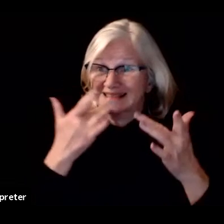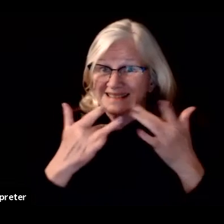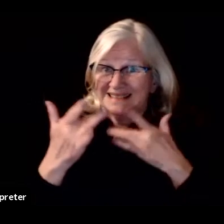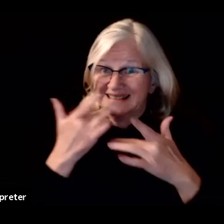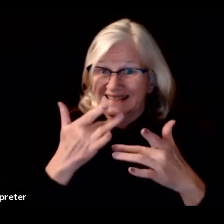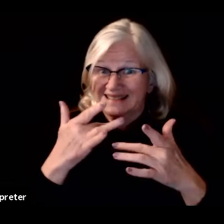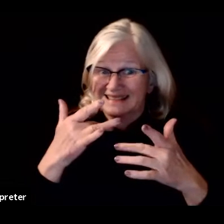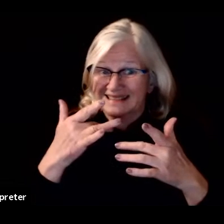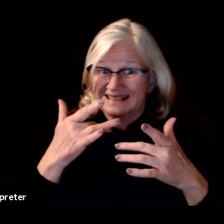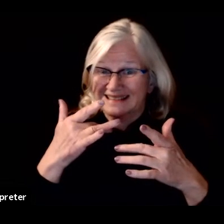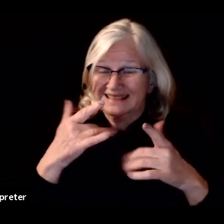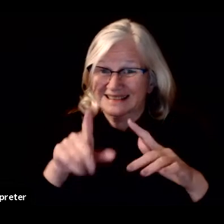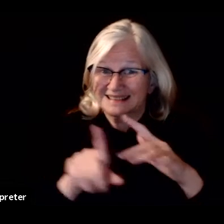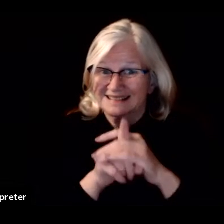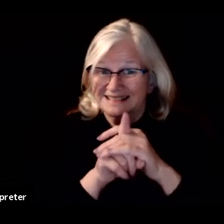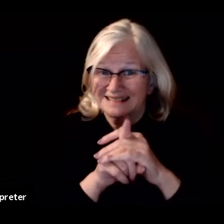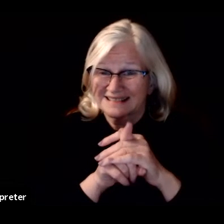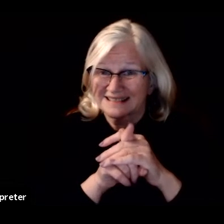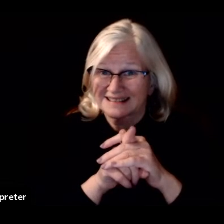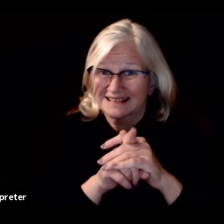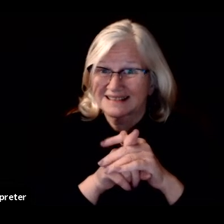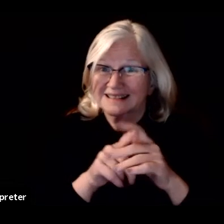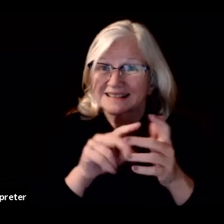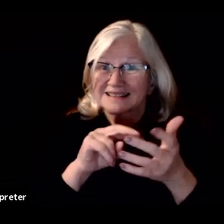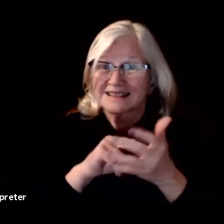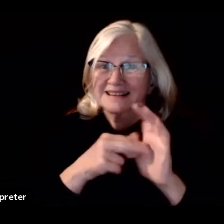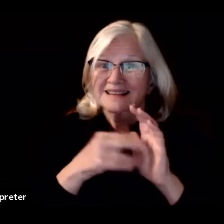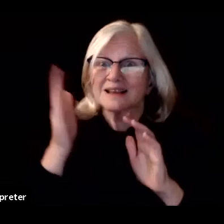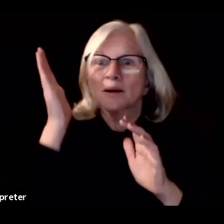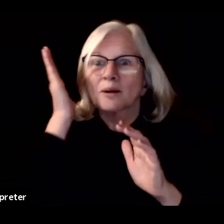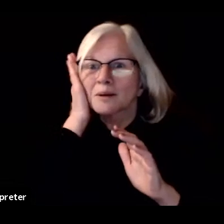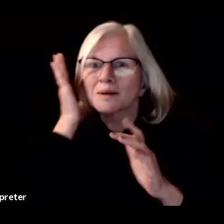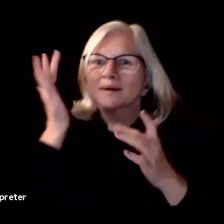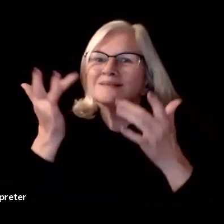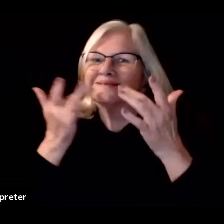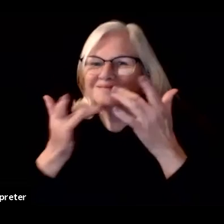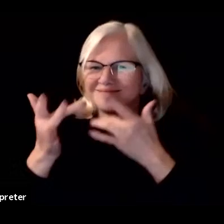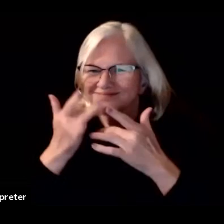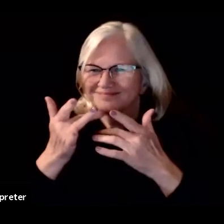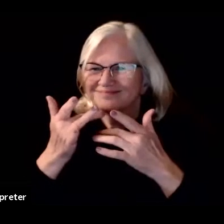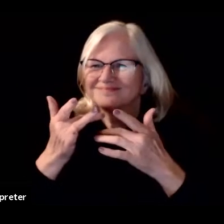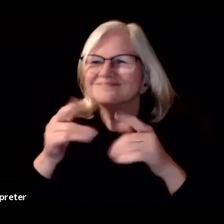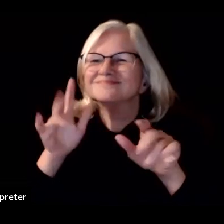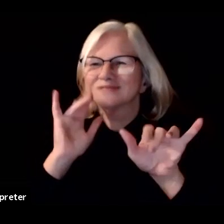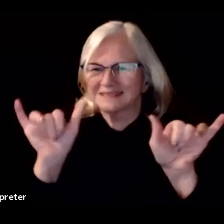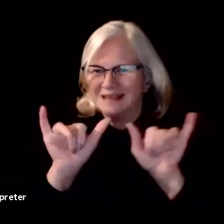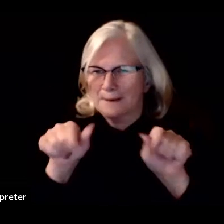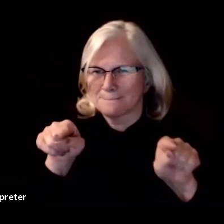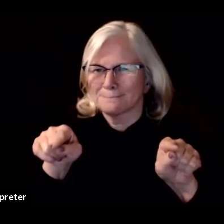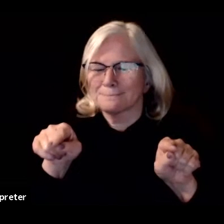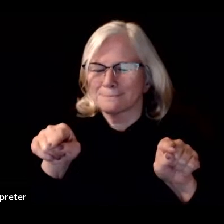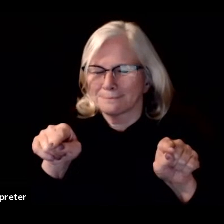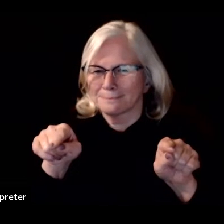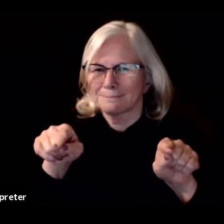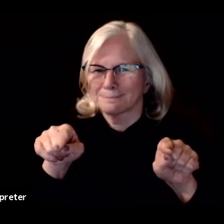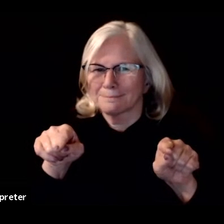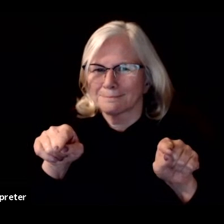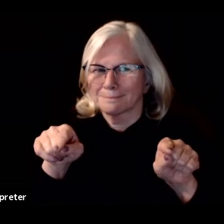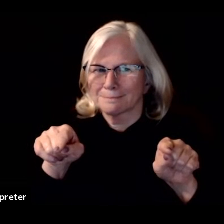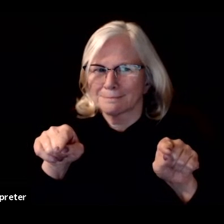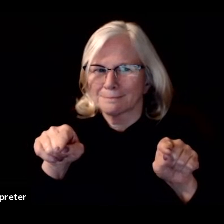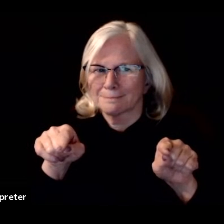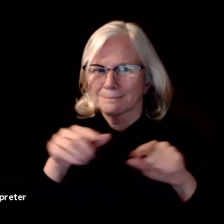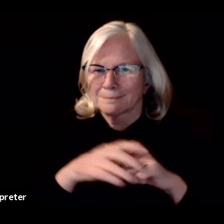of how much data do we have on numbers of staff, I think Chris has spoken before about the fact that we have